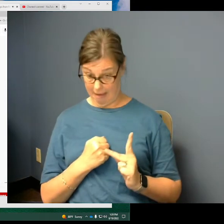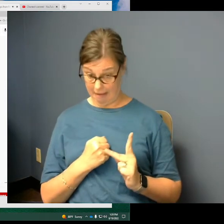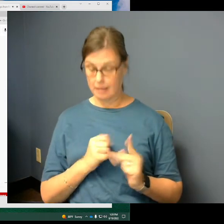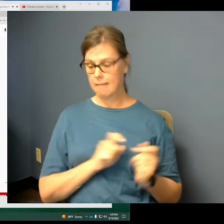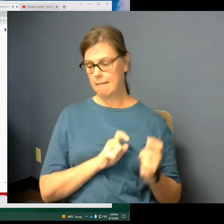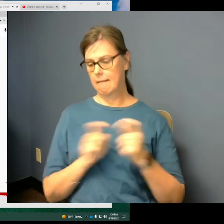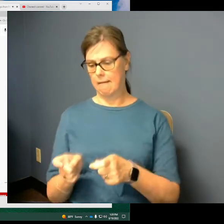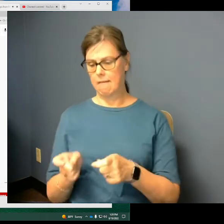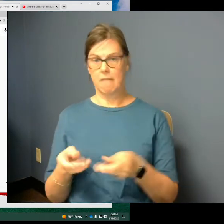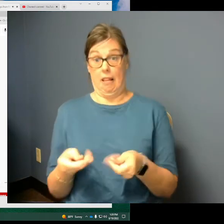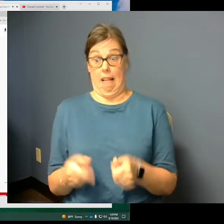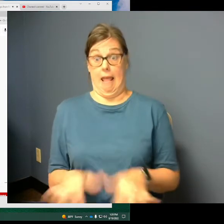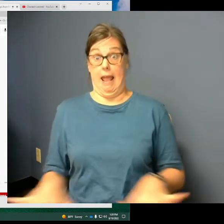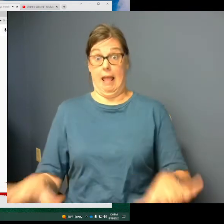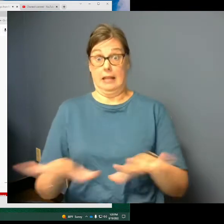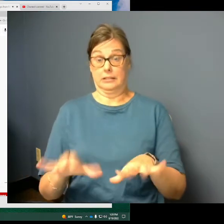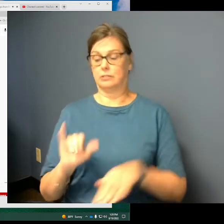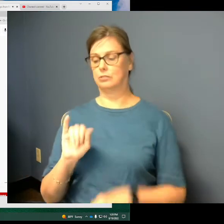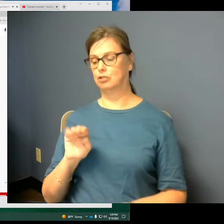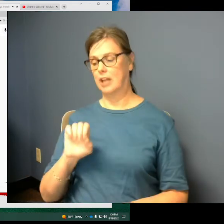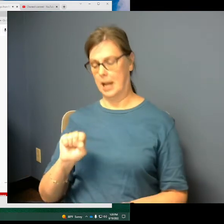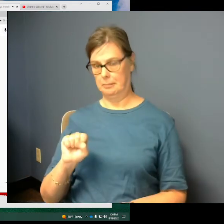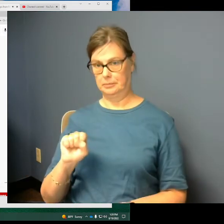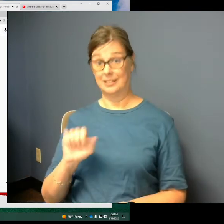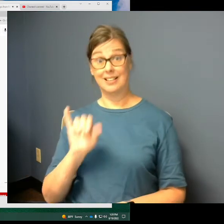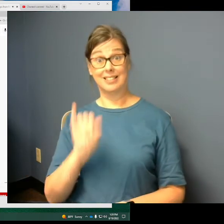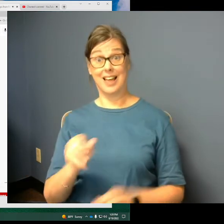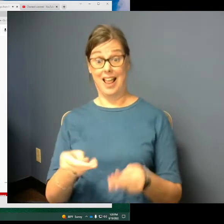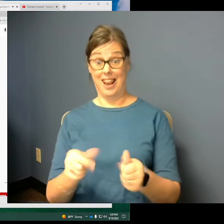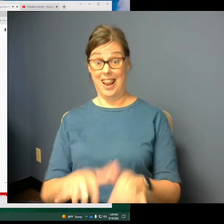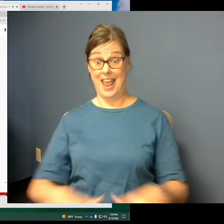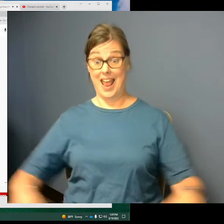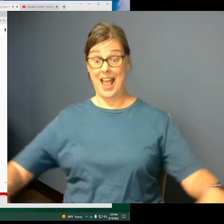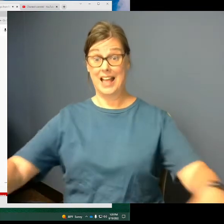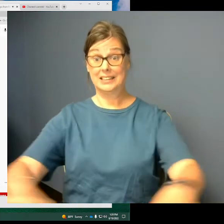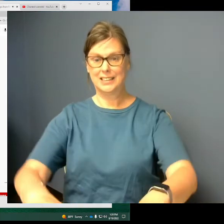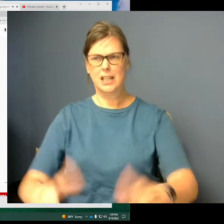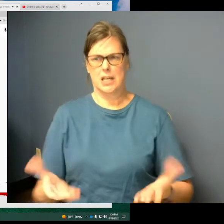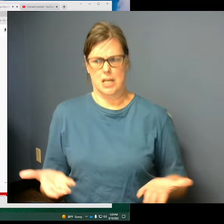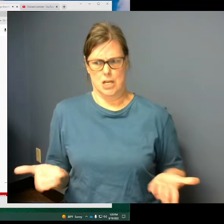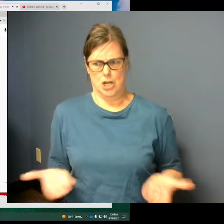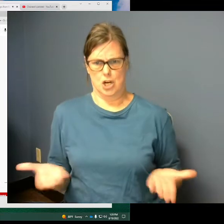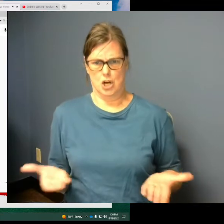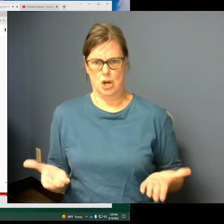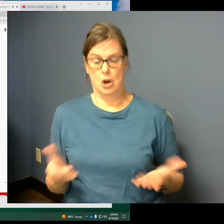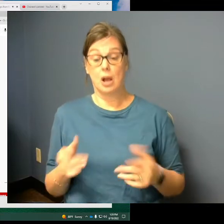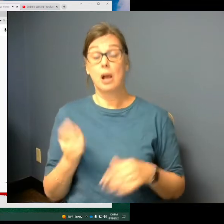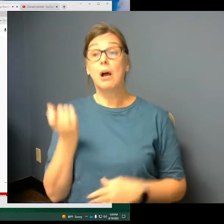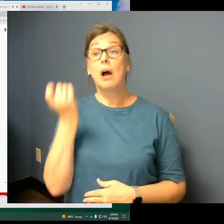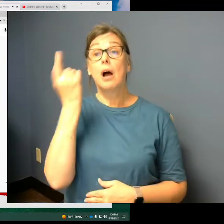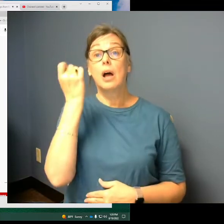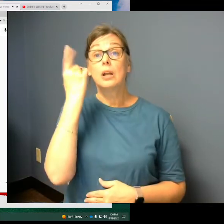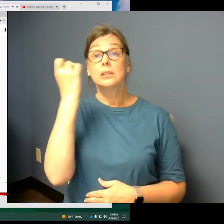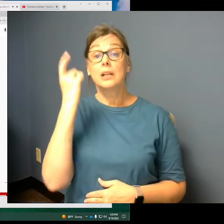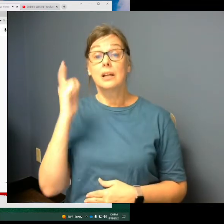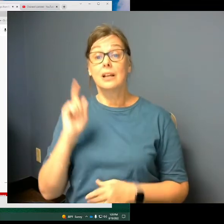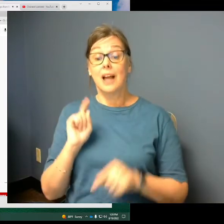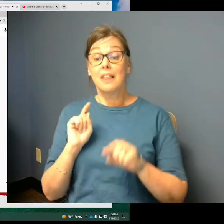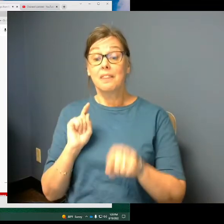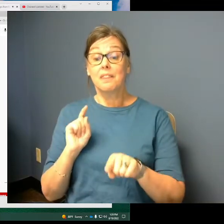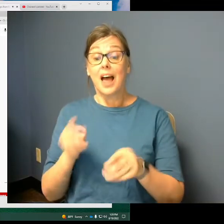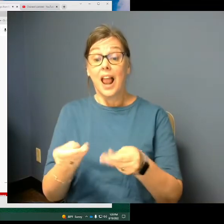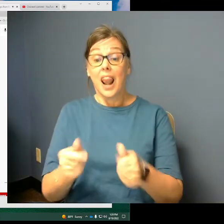land to is his brother James. And James, the territory that he gets the land